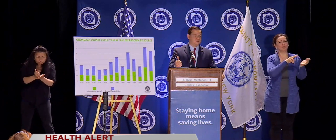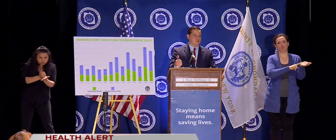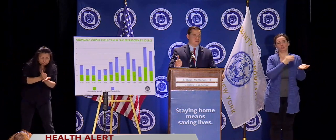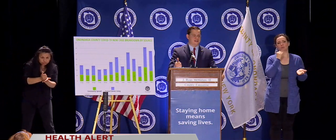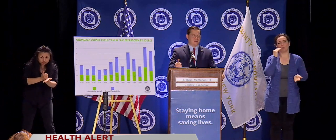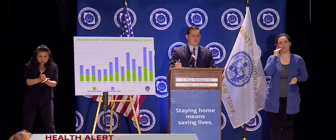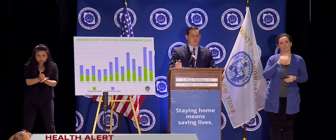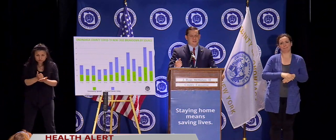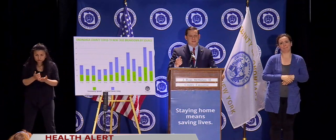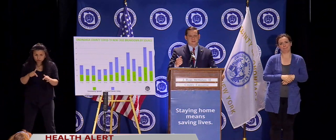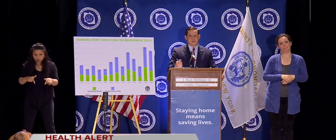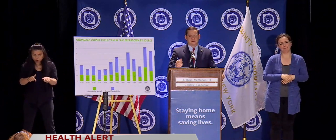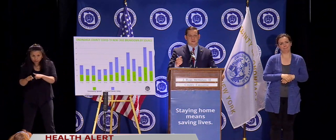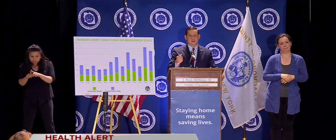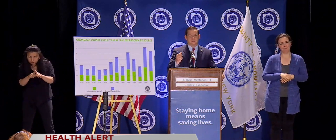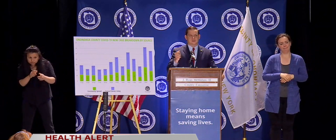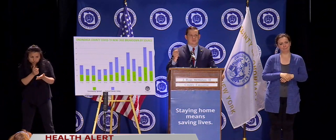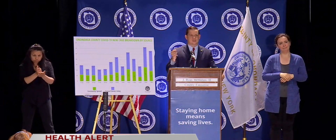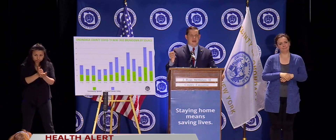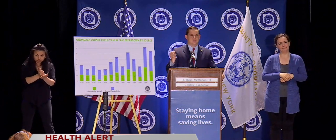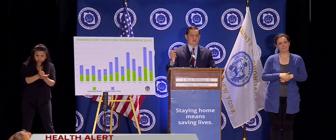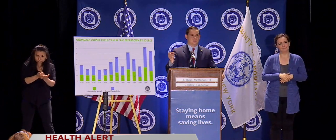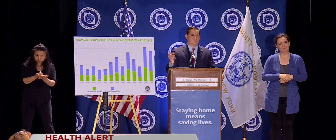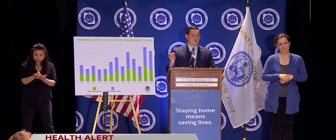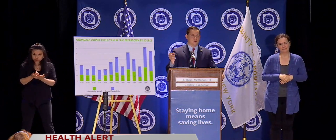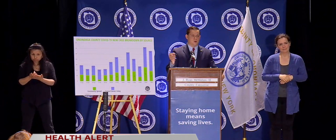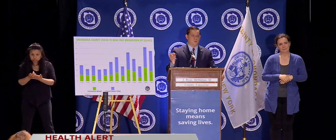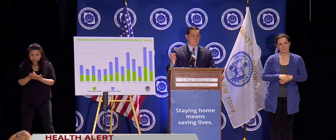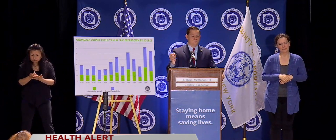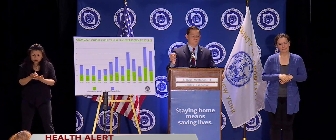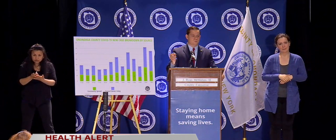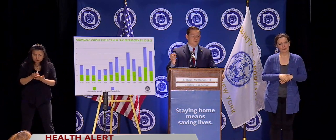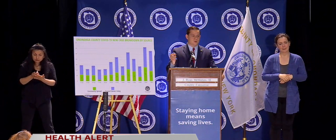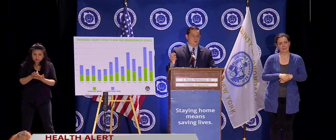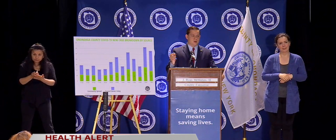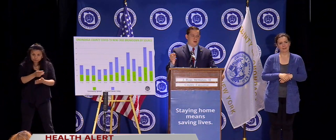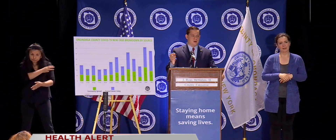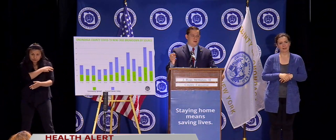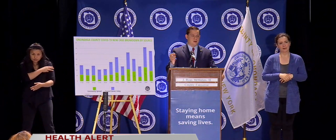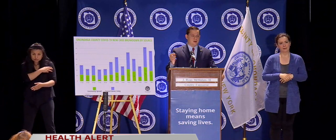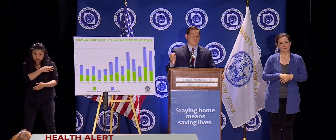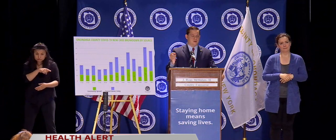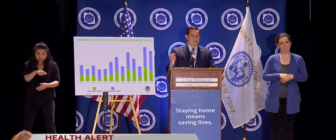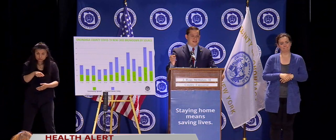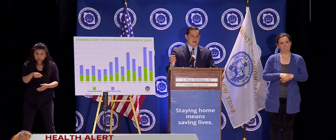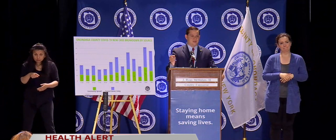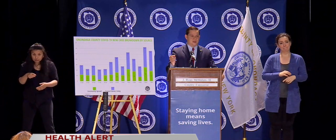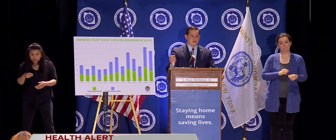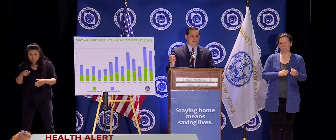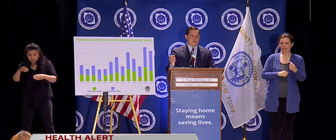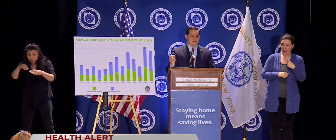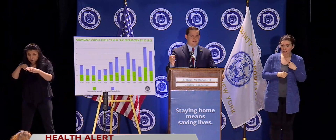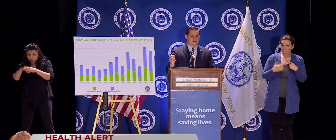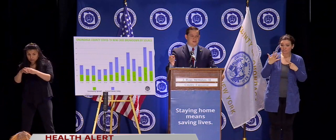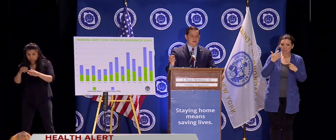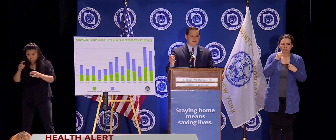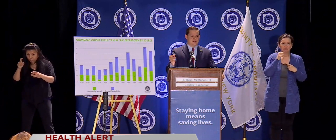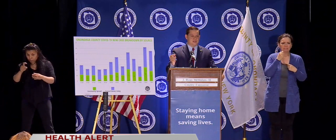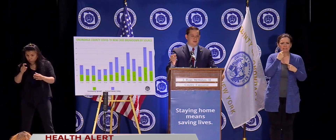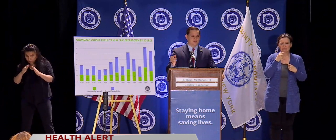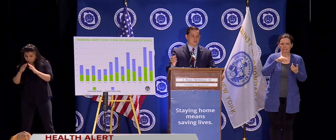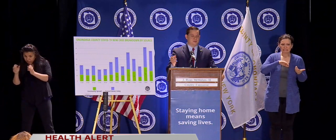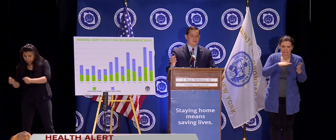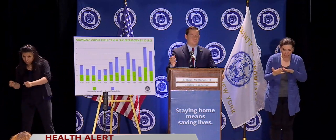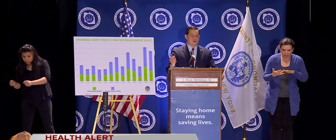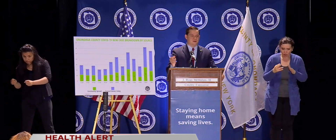asking the questions on death. Does a death in a nursing home, if you have a death and is